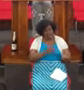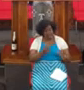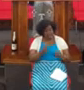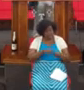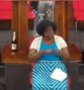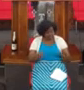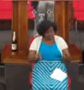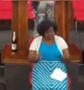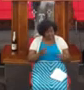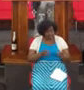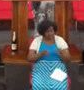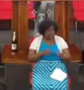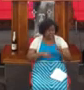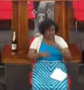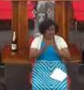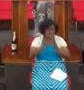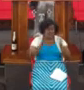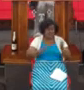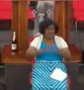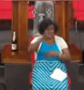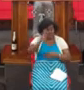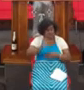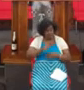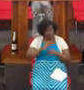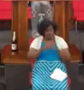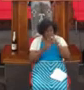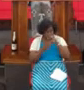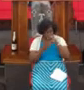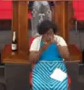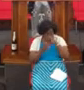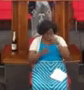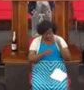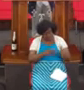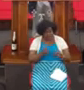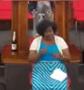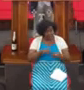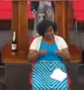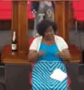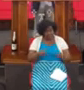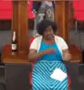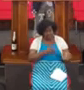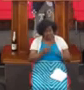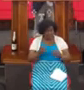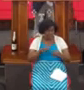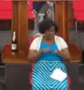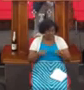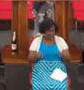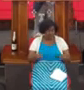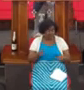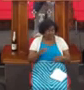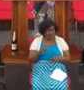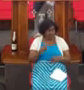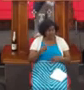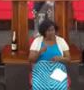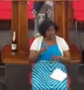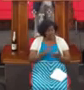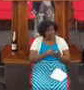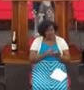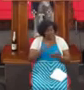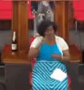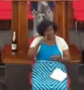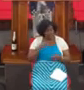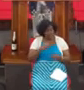you come to the house of God wanting to live different, you will live different. Mark's gospel tells us